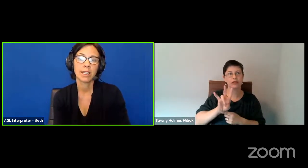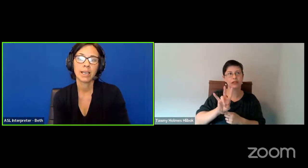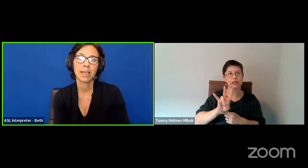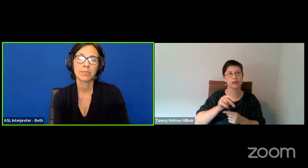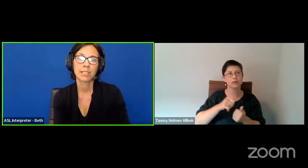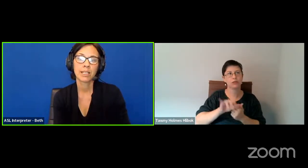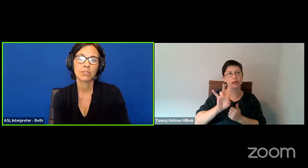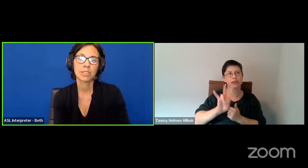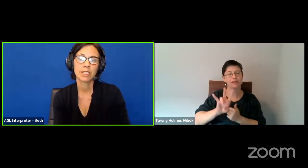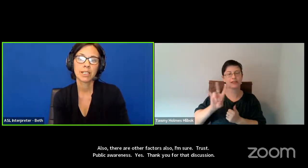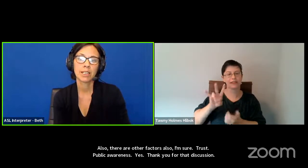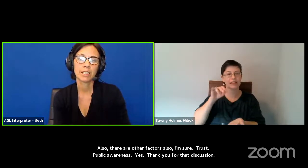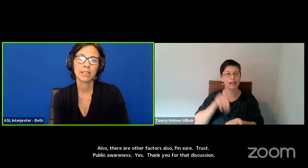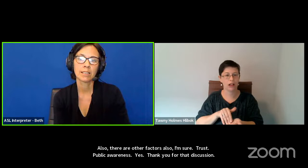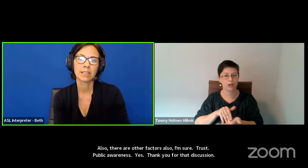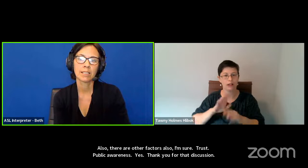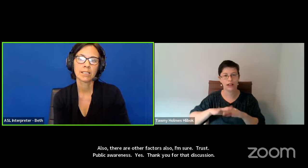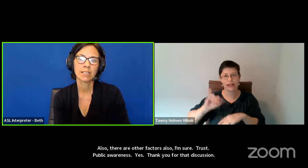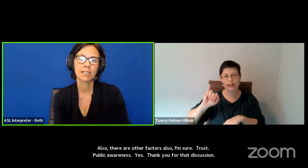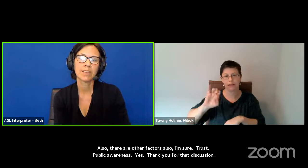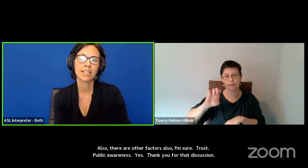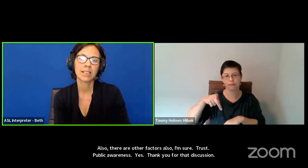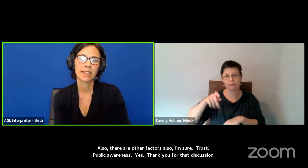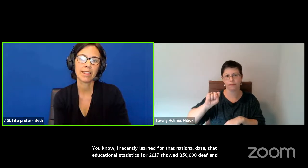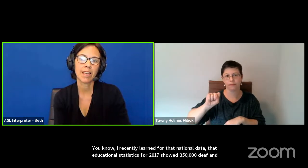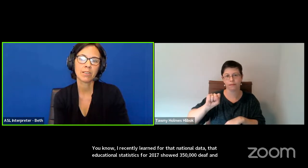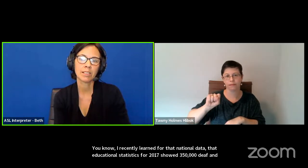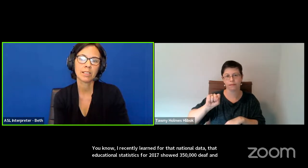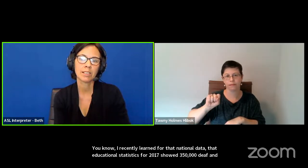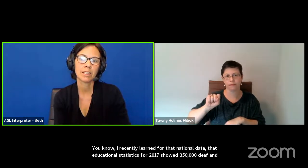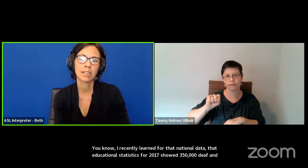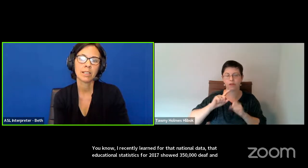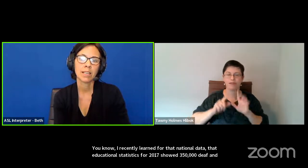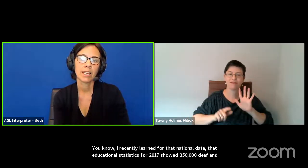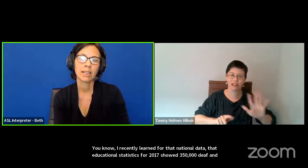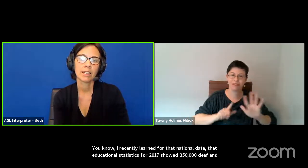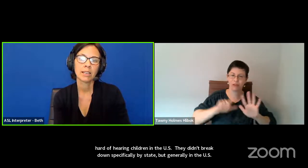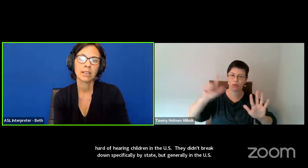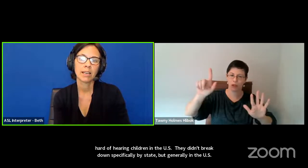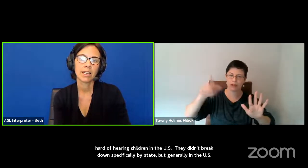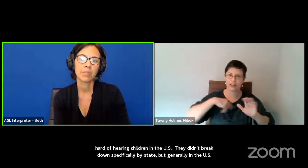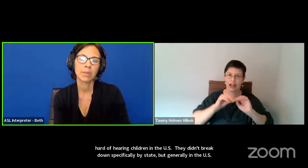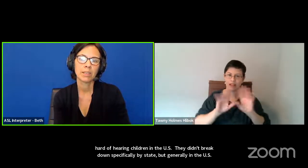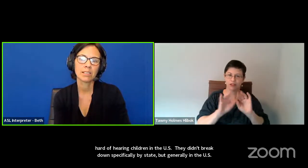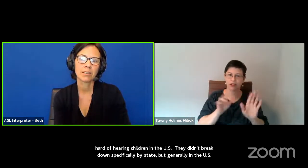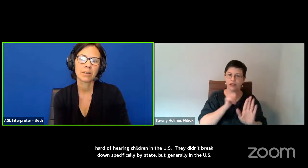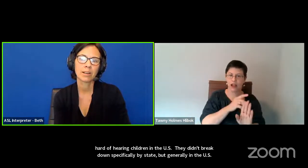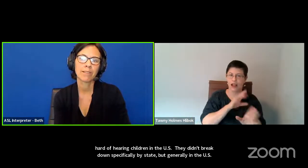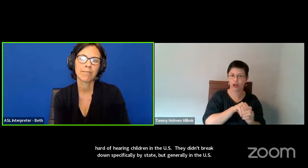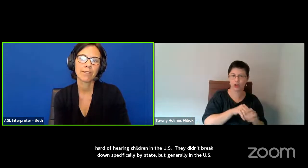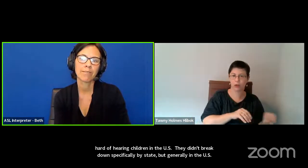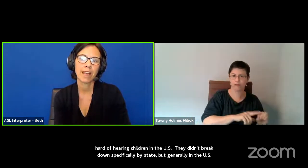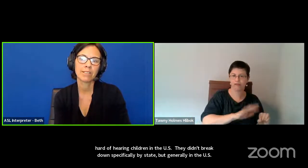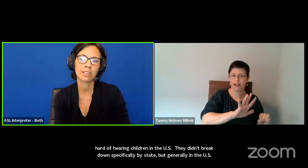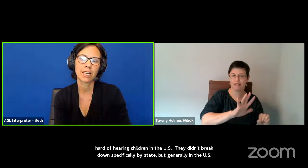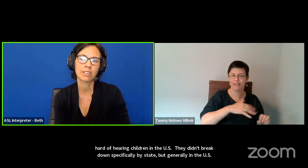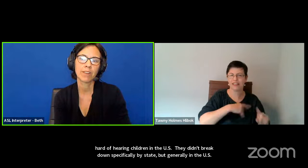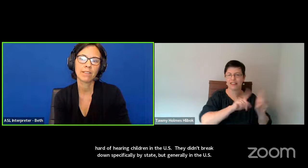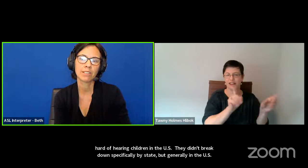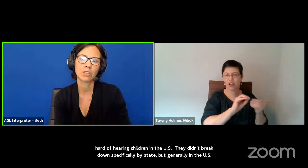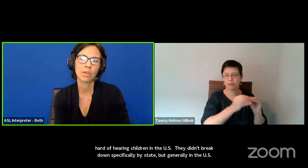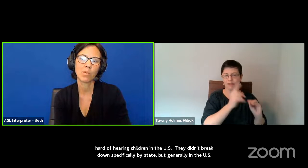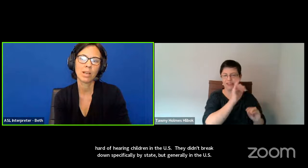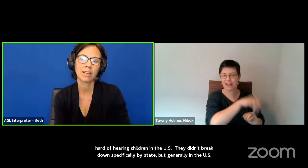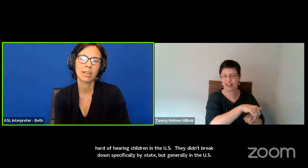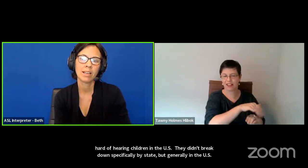US. And it was interesting that 77,000 in IEPs that were in from age